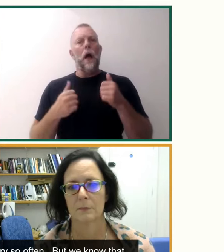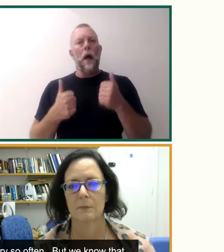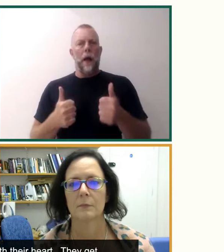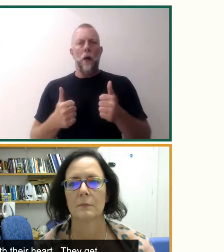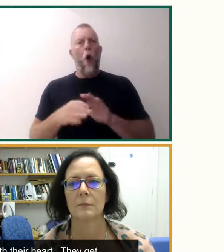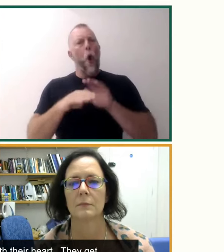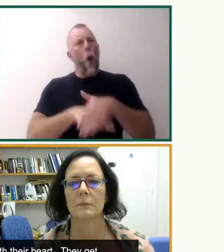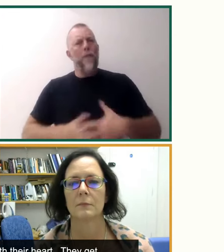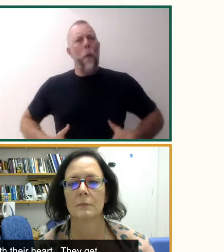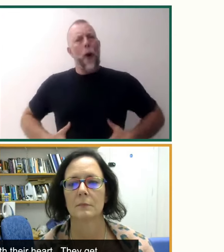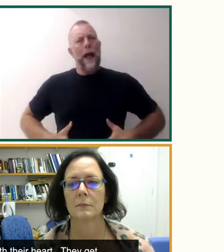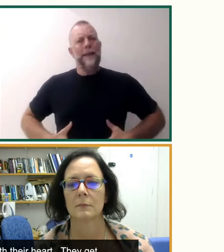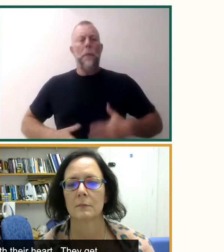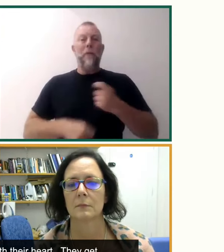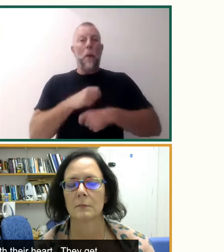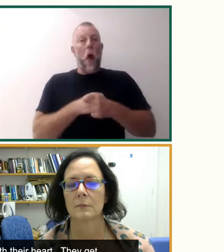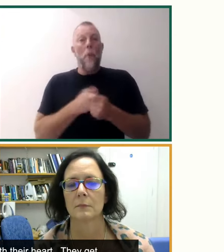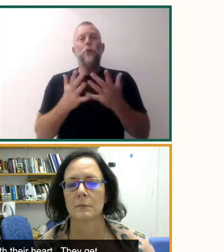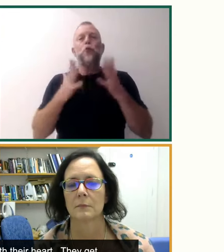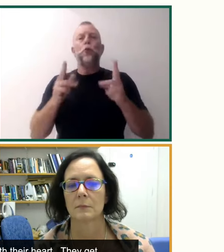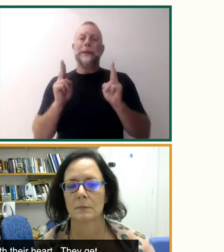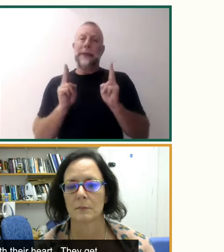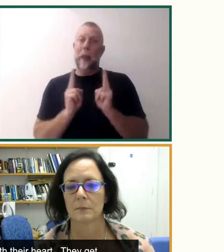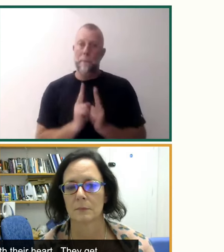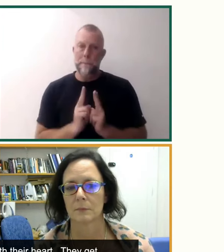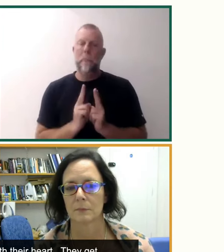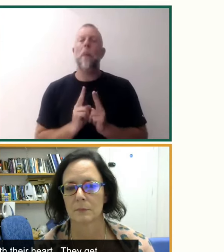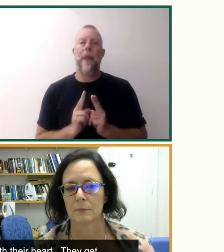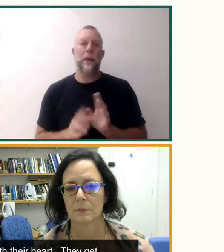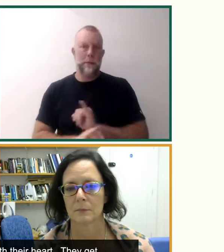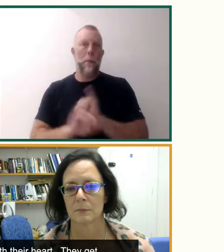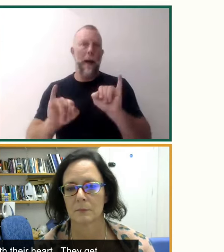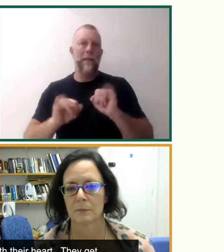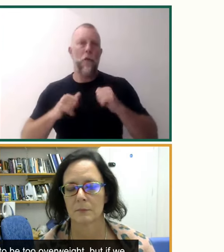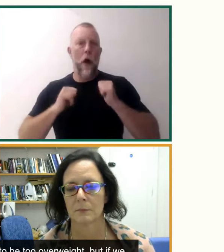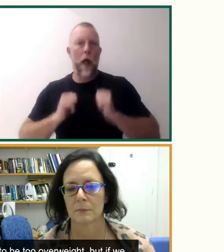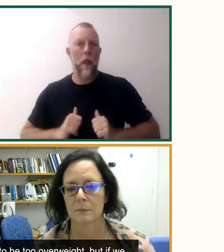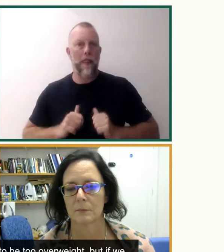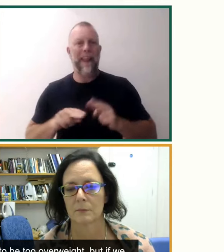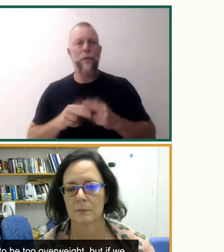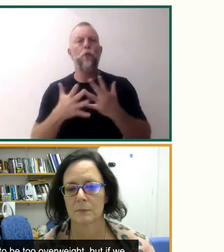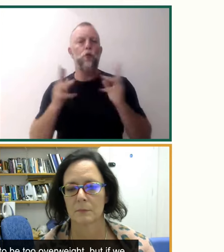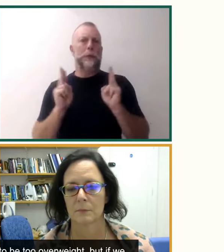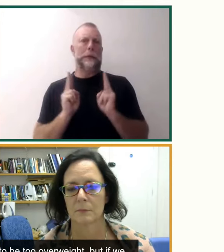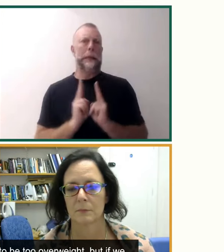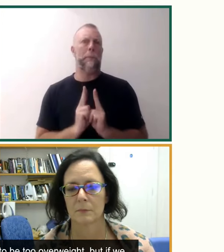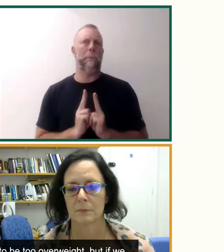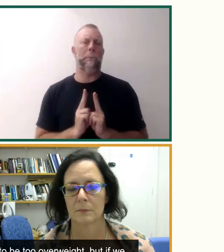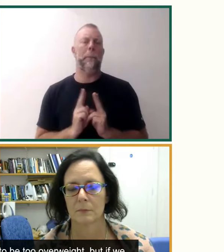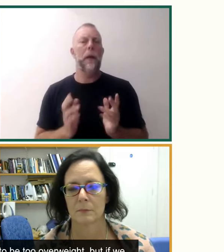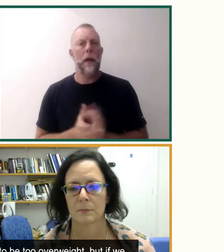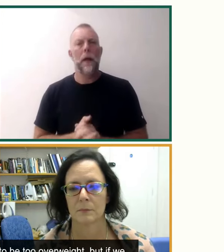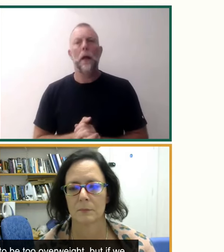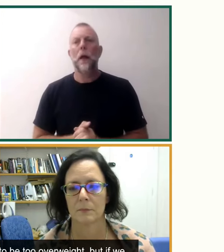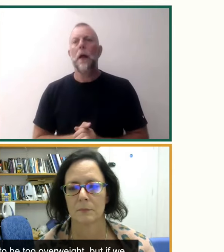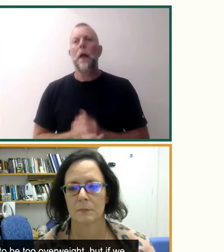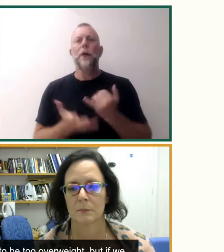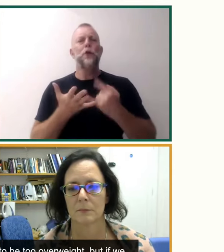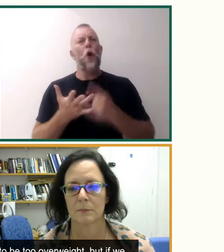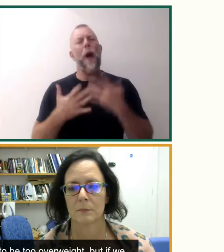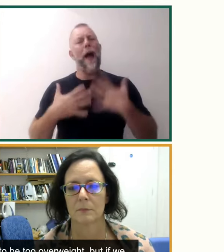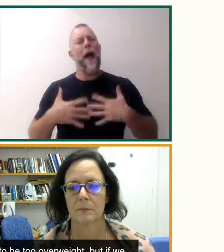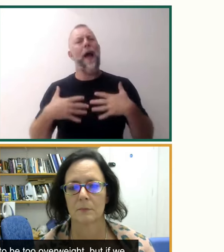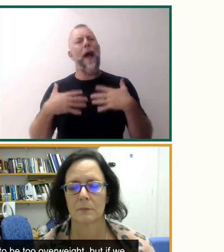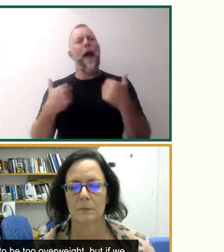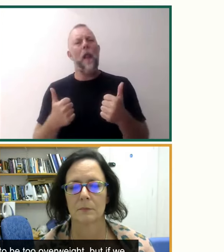but if we get too slim, then it's terrible for our health. It's really doesn't work. And so health just seems